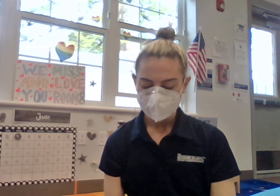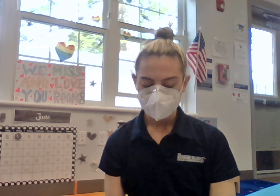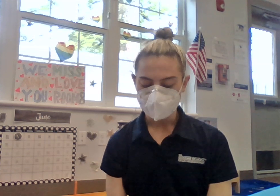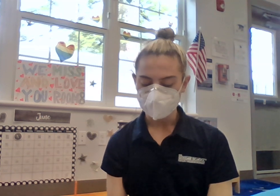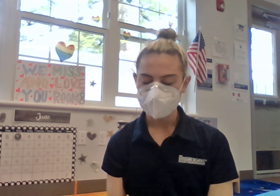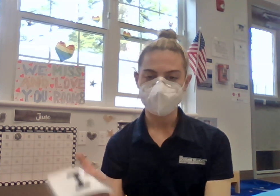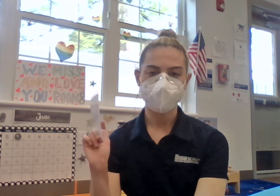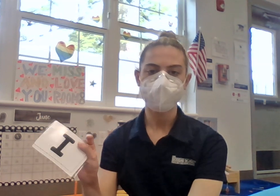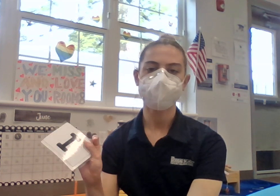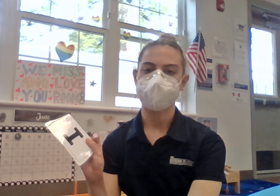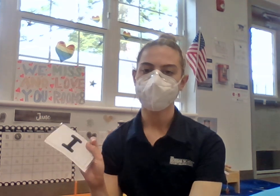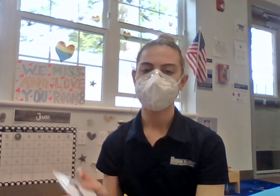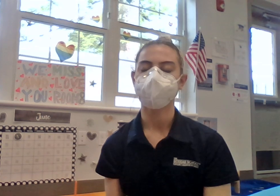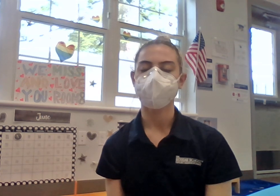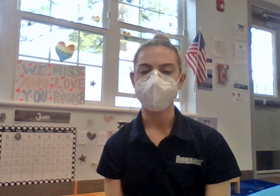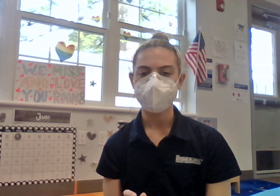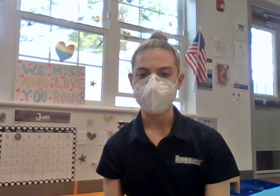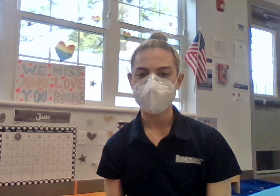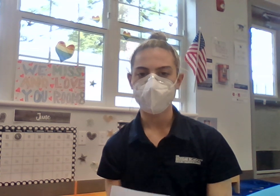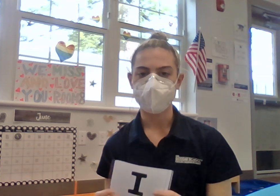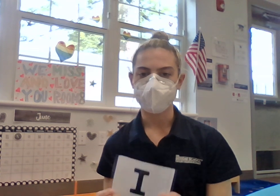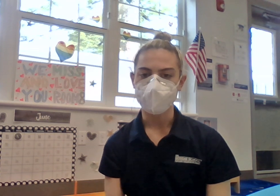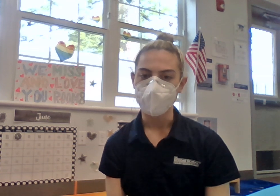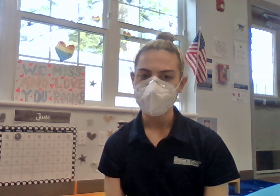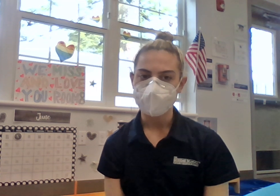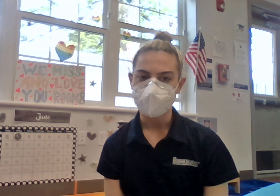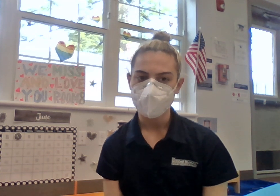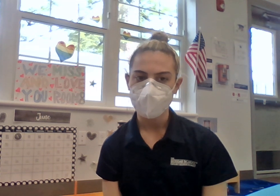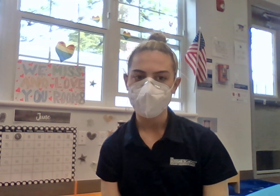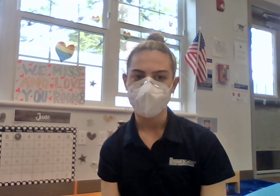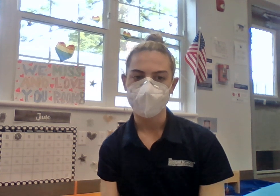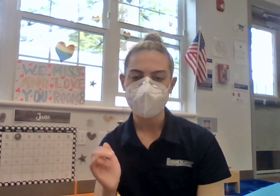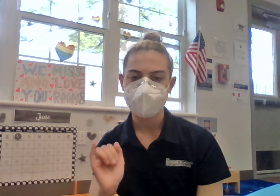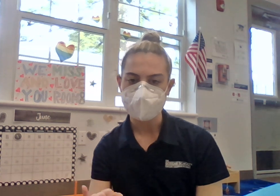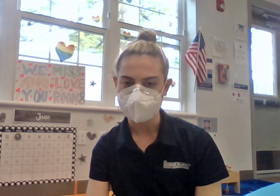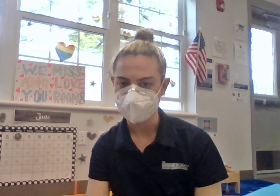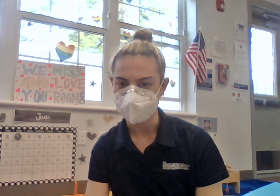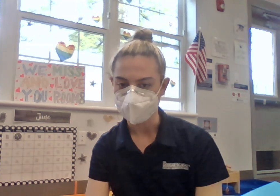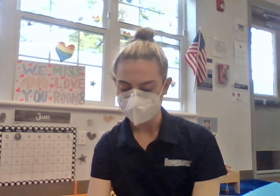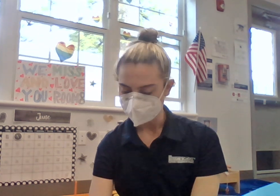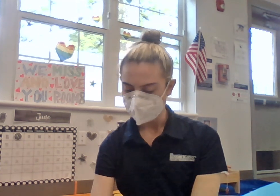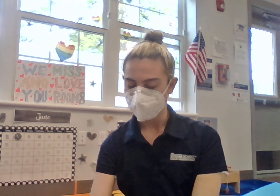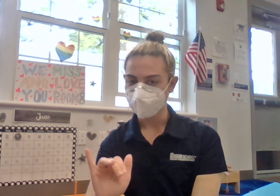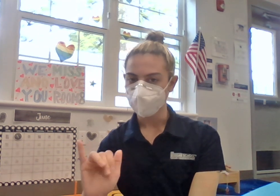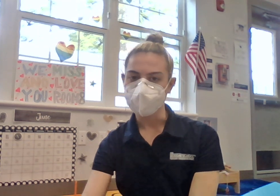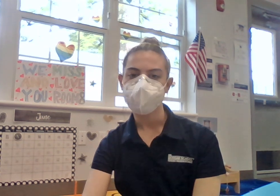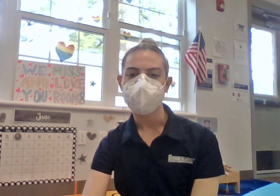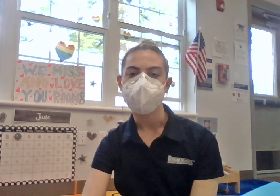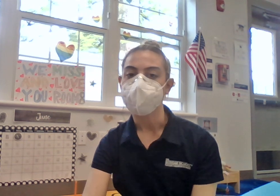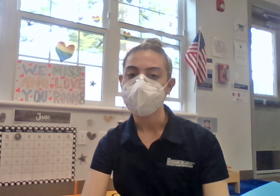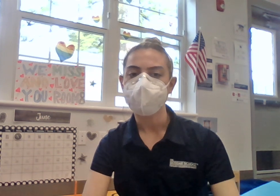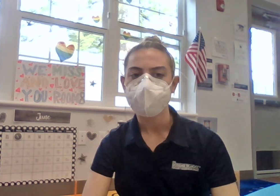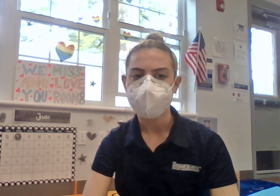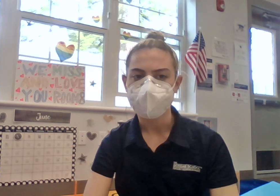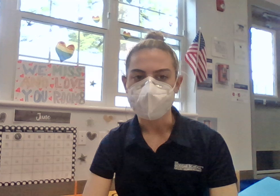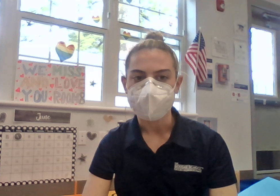where I'm going to show you a letter, and you're going to do it at home if you know it, and if you don't know it, you're going to wait till I show you. But before I do it, I'm going to count to three, and you